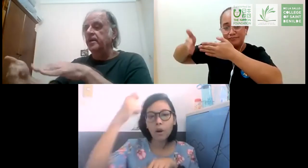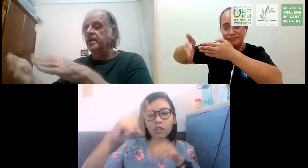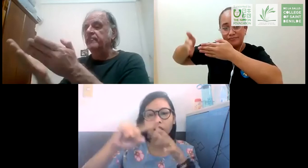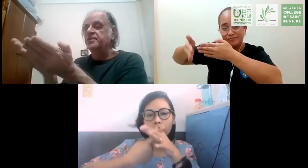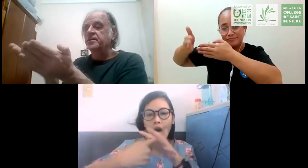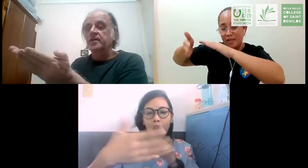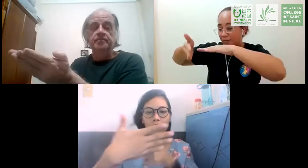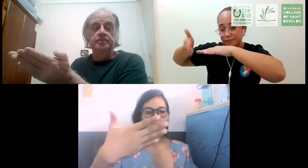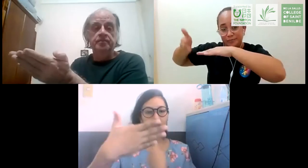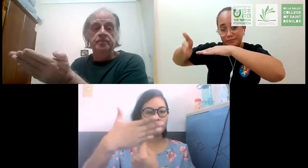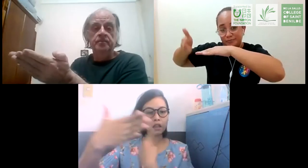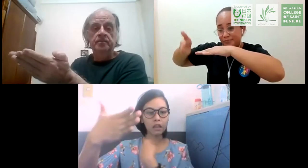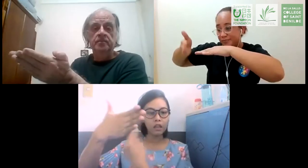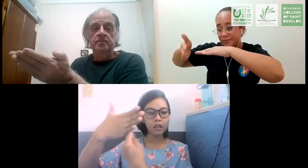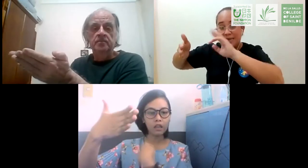and we have this sign.